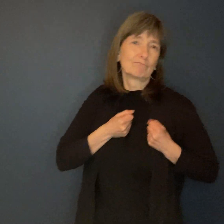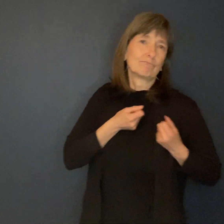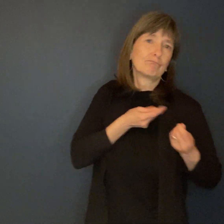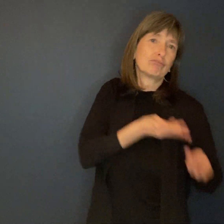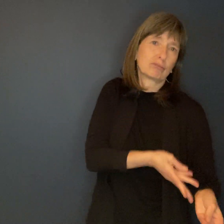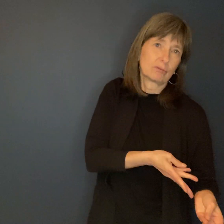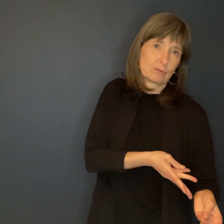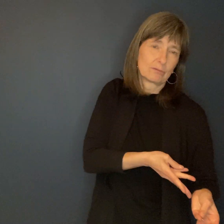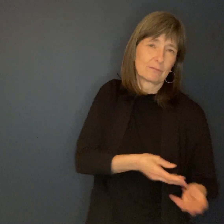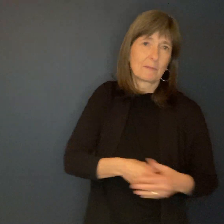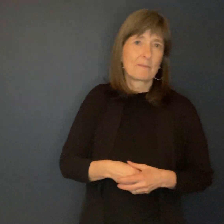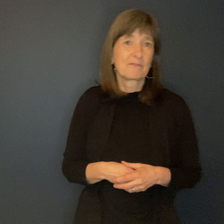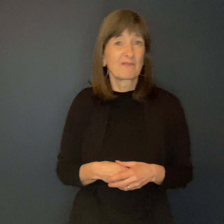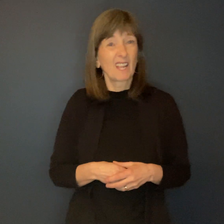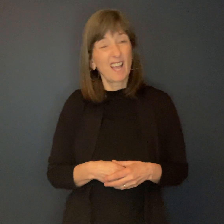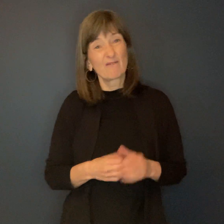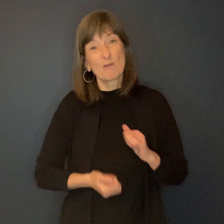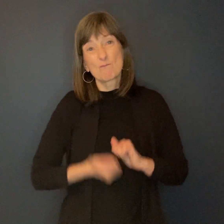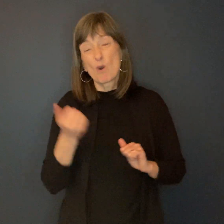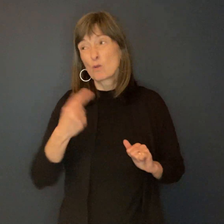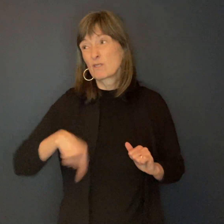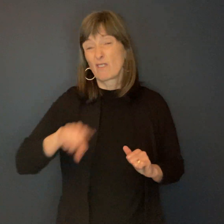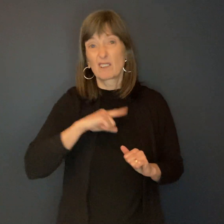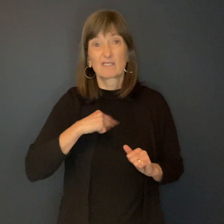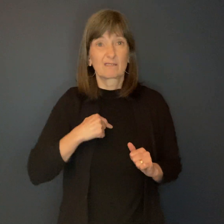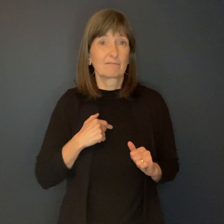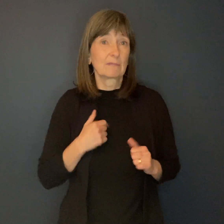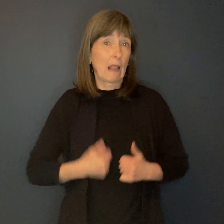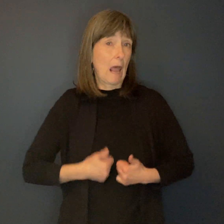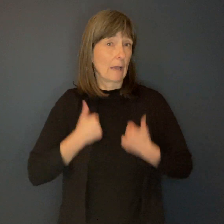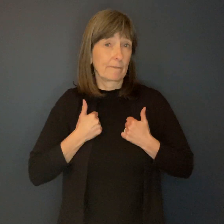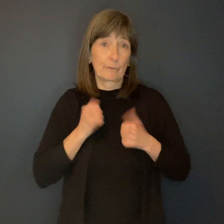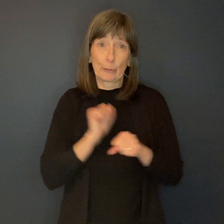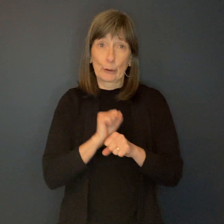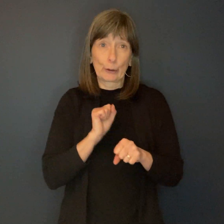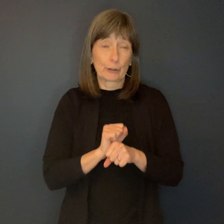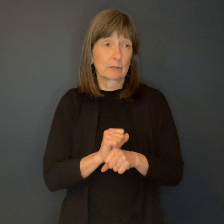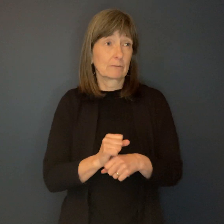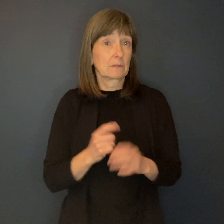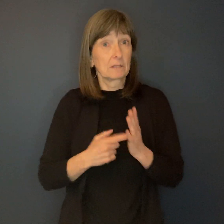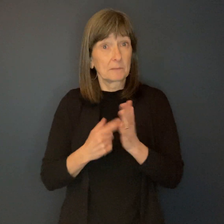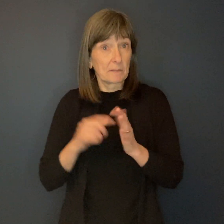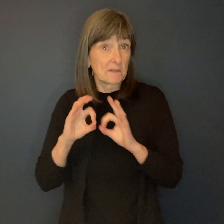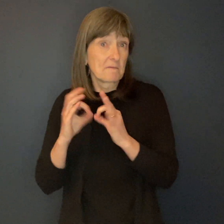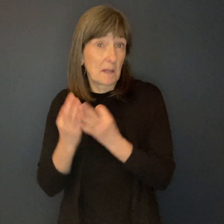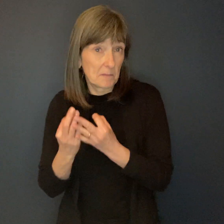it's a family, of course, but, you know, and in some cases, the family and